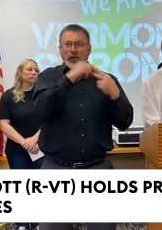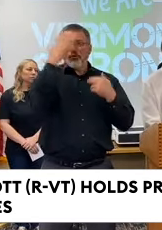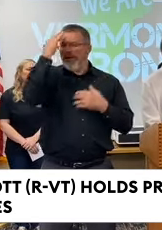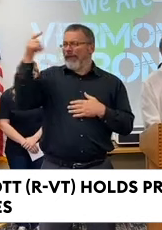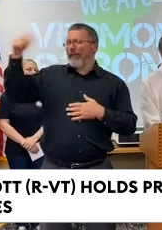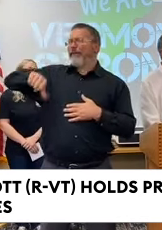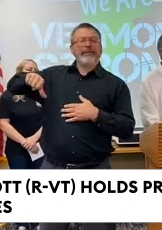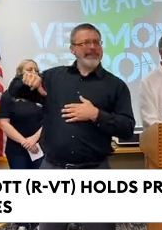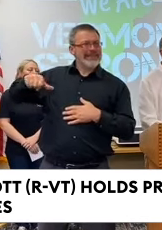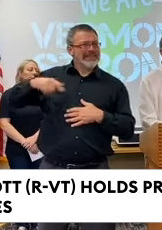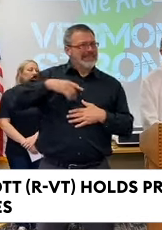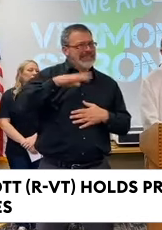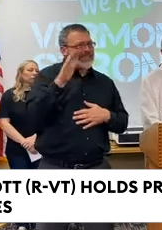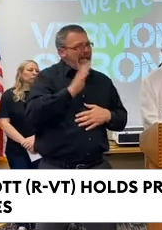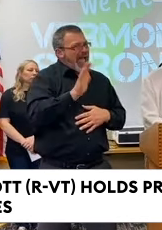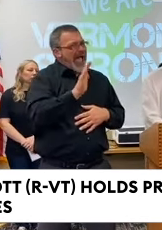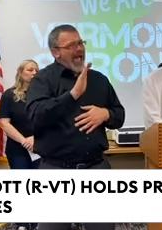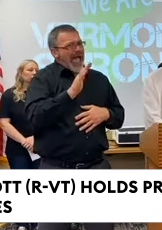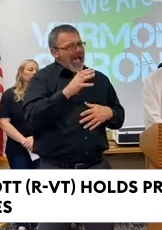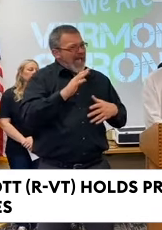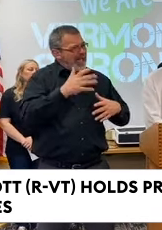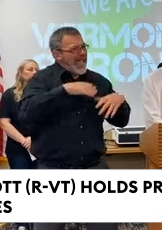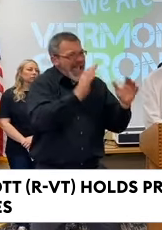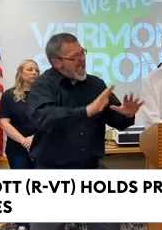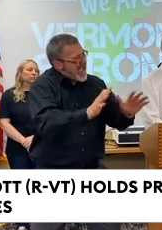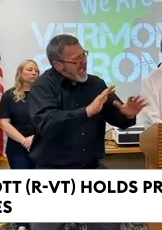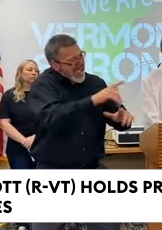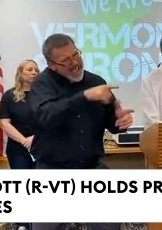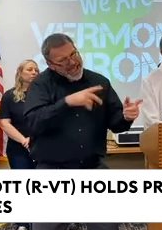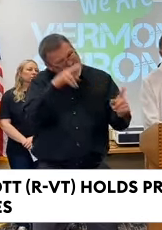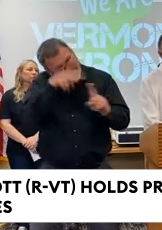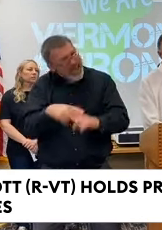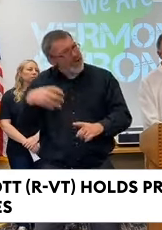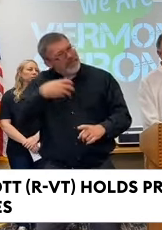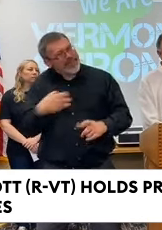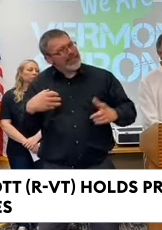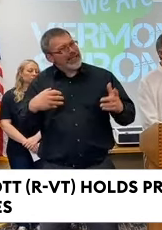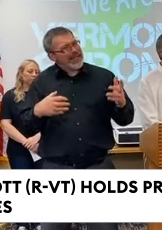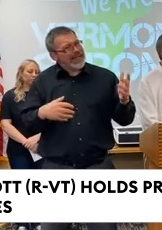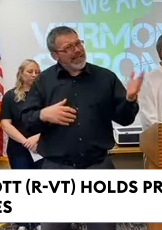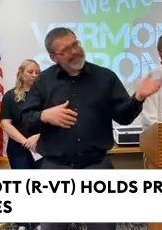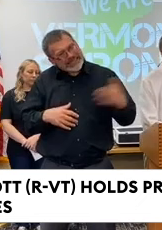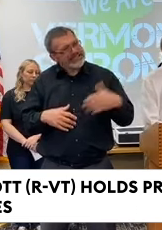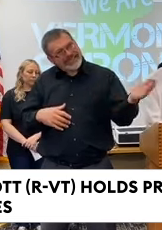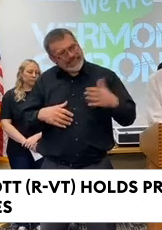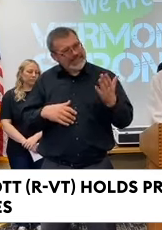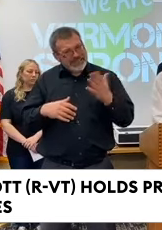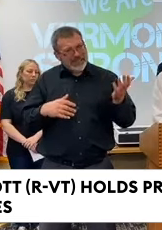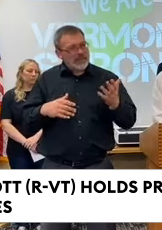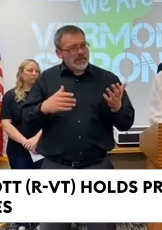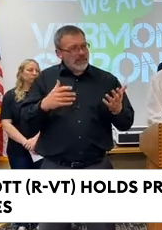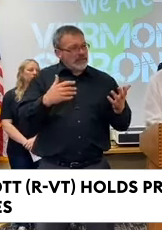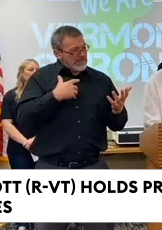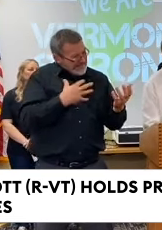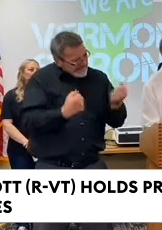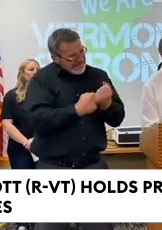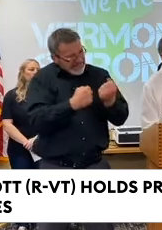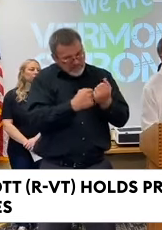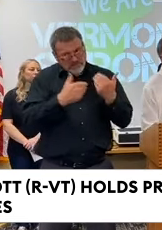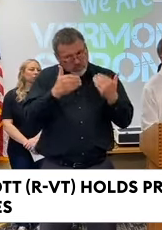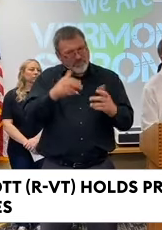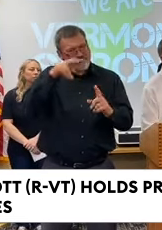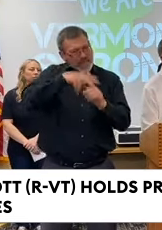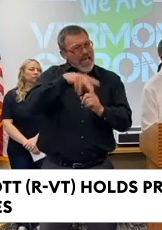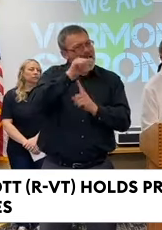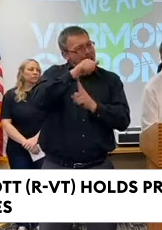was explained. He said, I just said, you know, I had to pay a loan for $10,000 and then I need another two. He said, I'm going to ask for